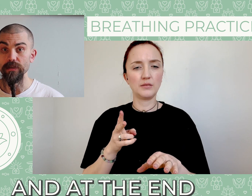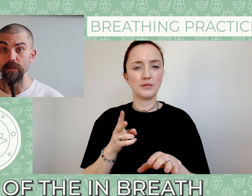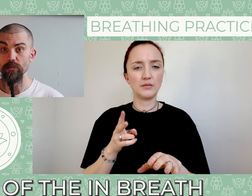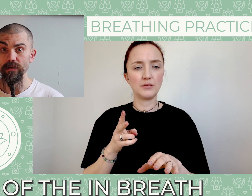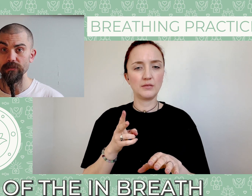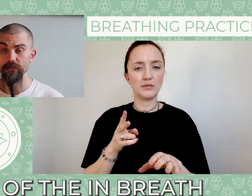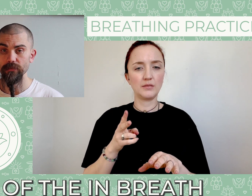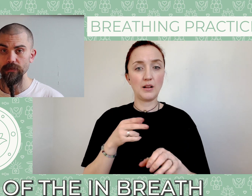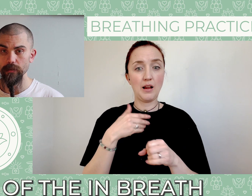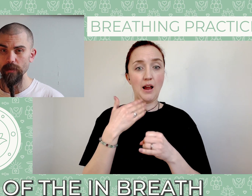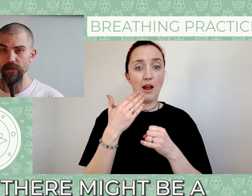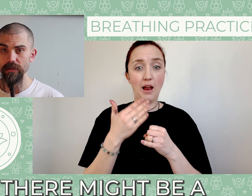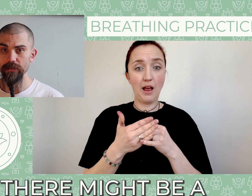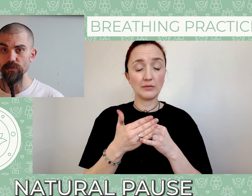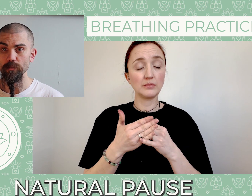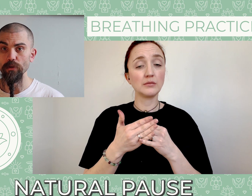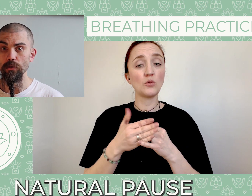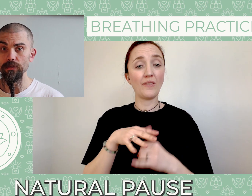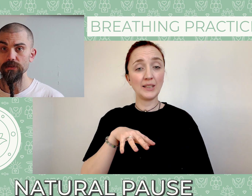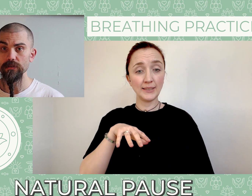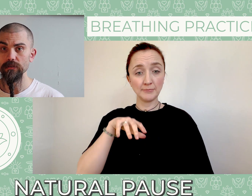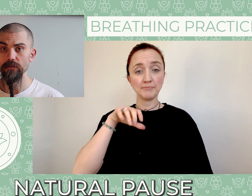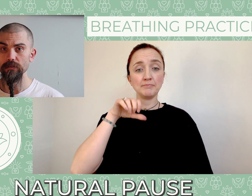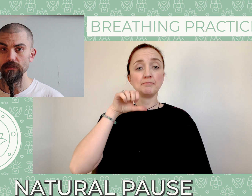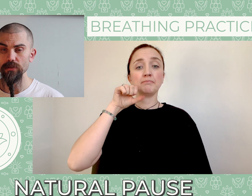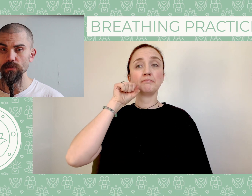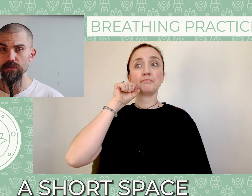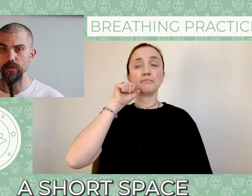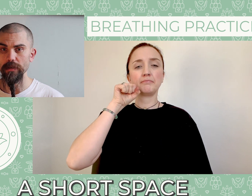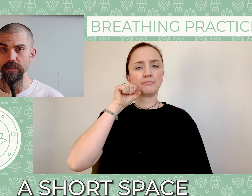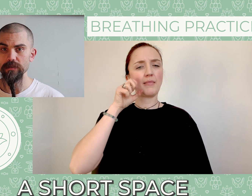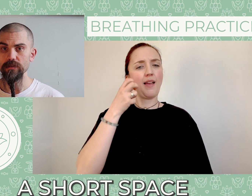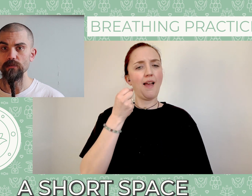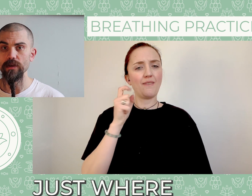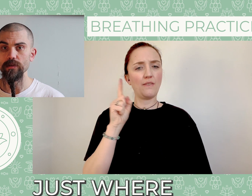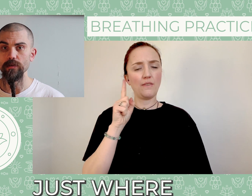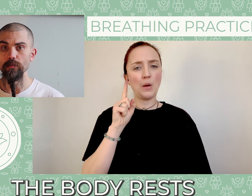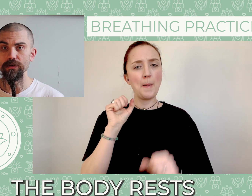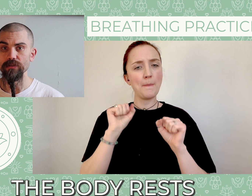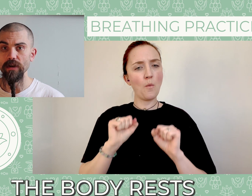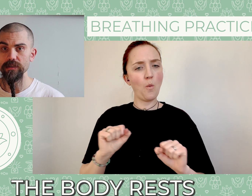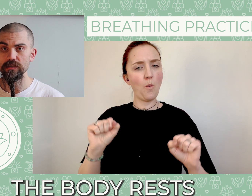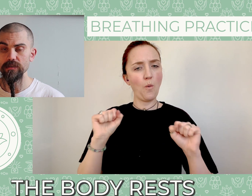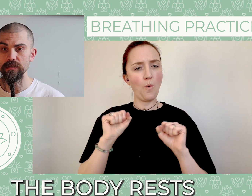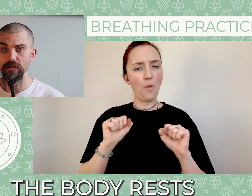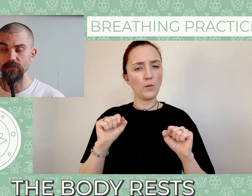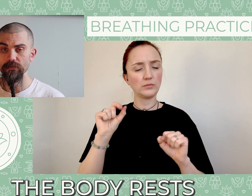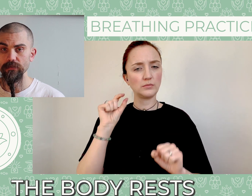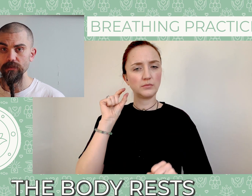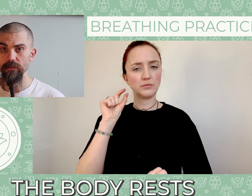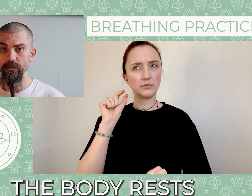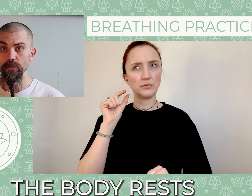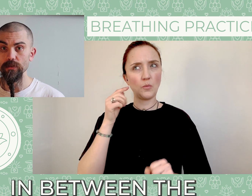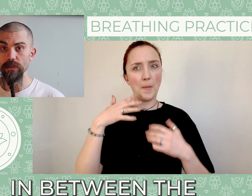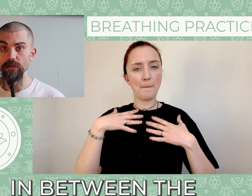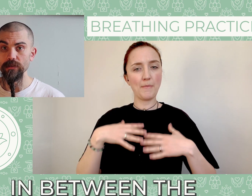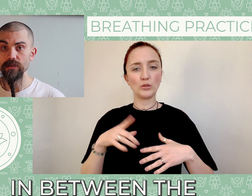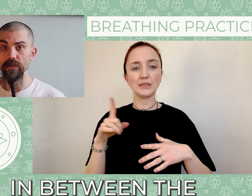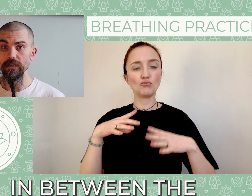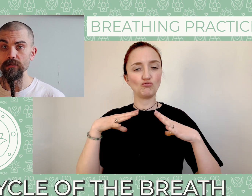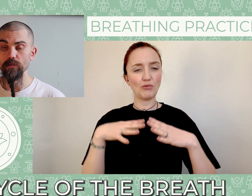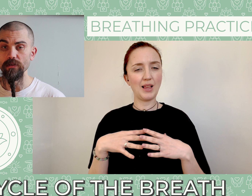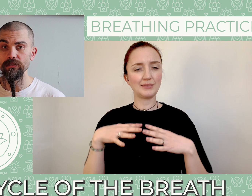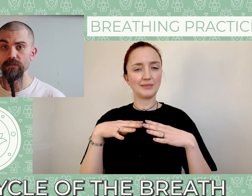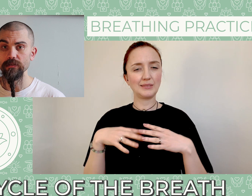And at the end of the in-breath, there might be a natural pause, a short space just where the body rests in